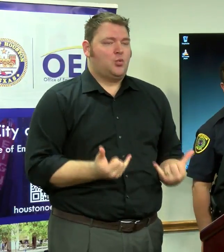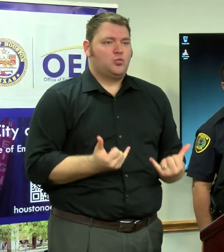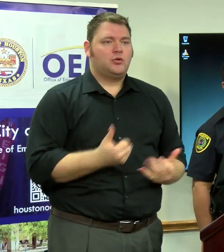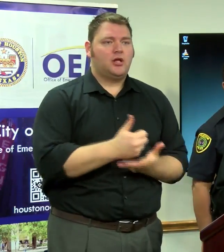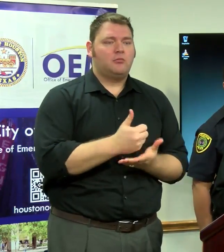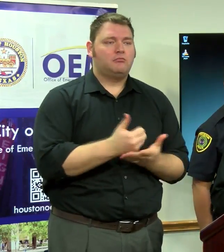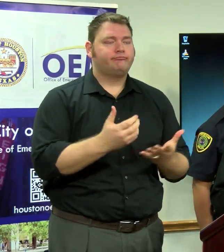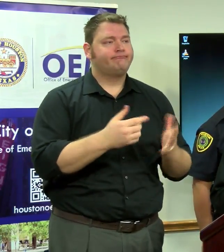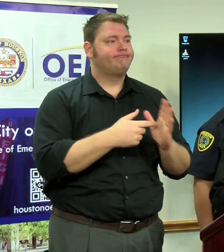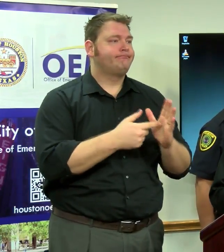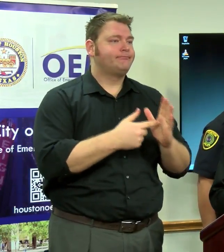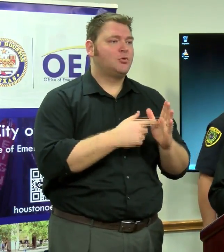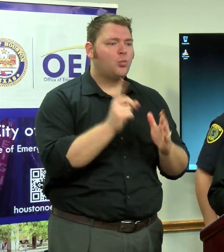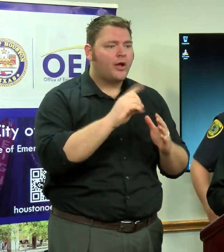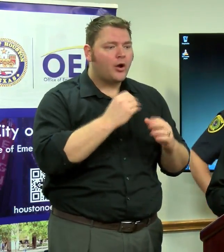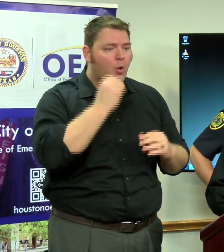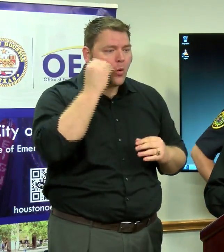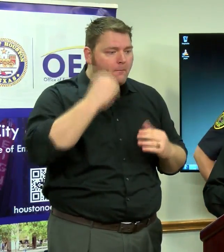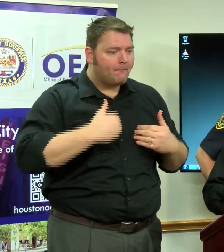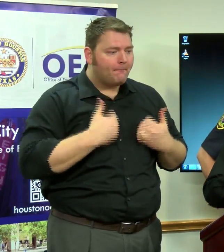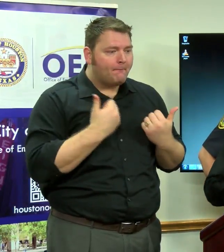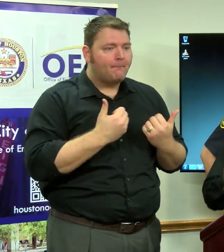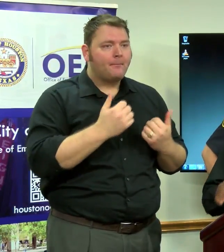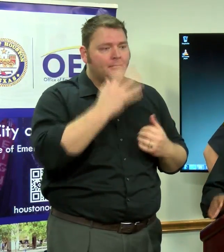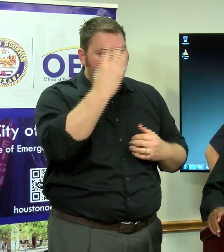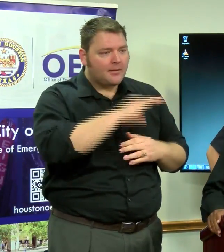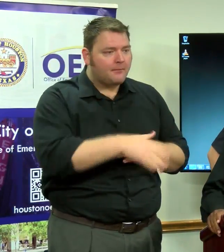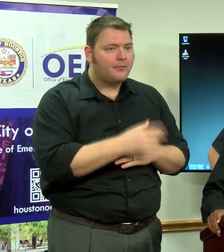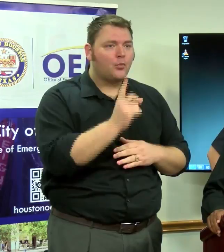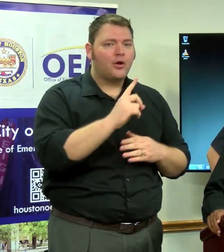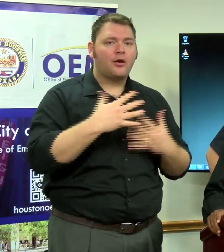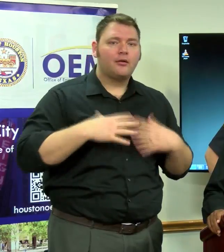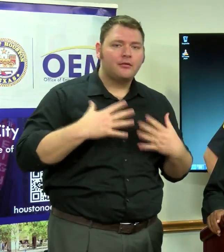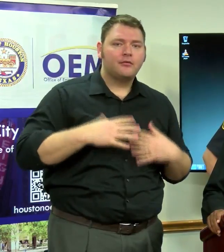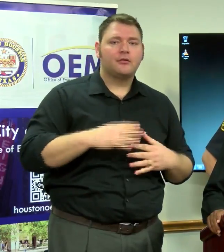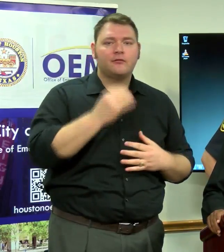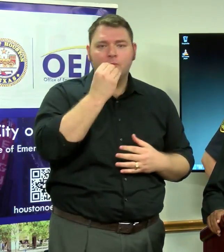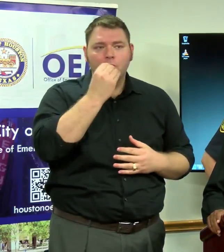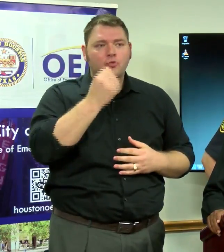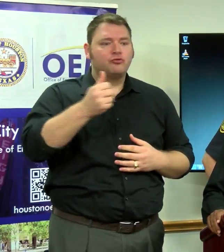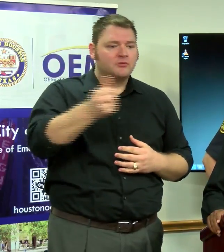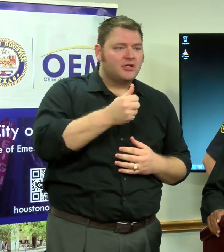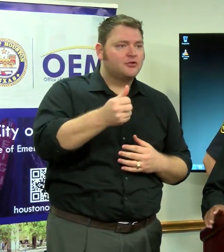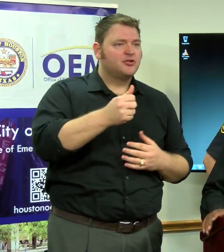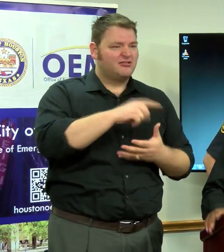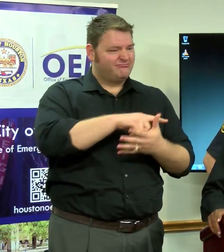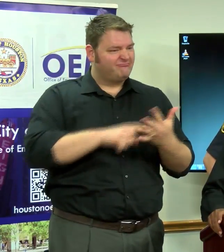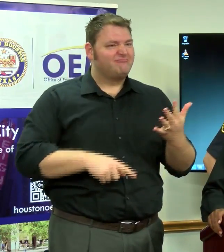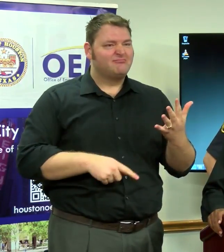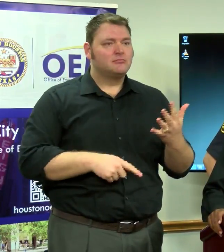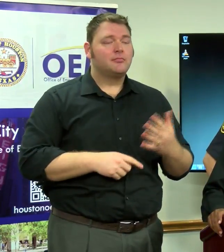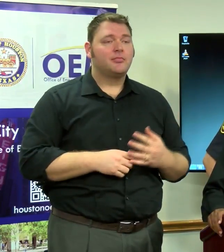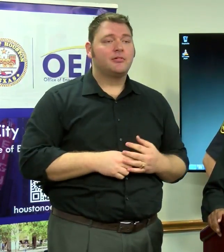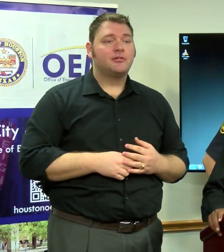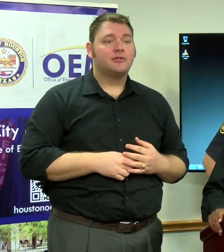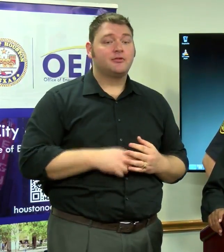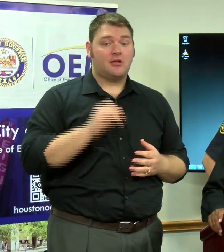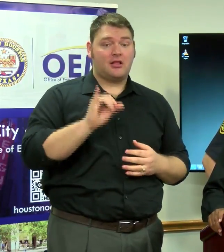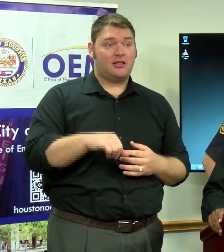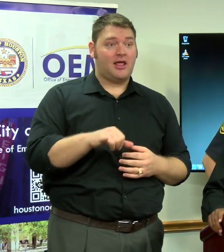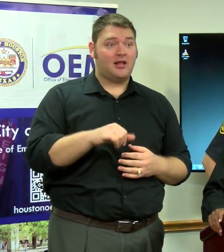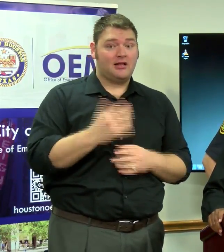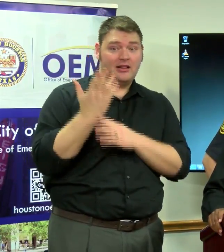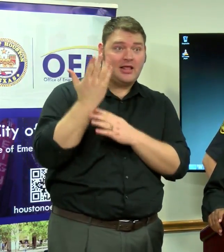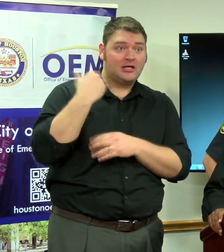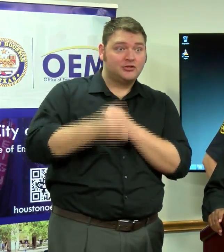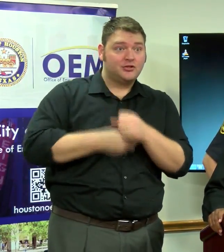clothing, transportation, you name it. Houstonians and others stepped up in a major, major way last time, so that fund has been established and people are